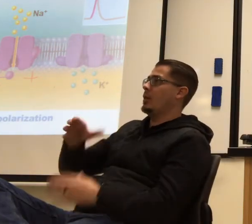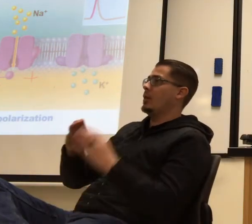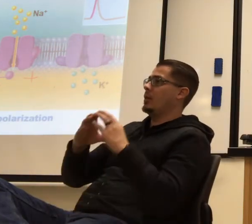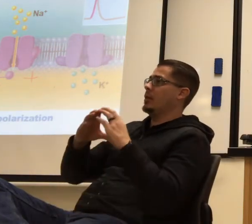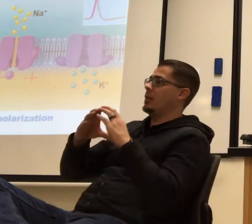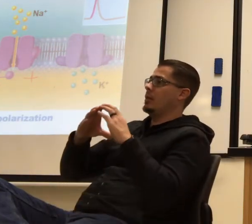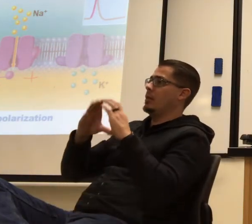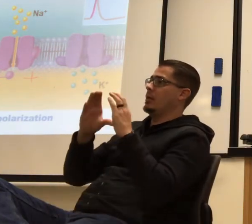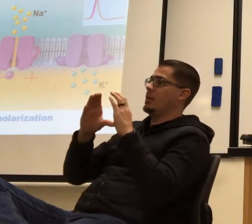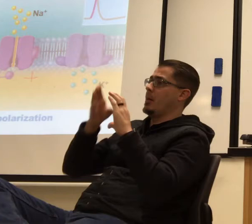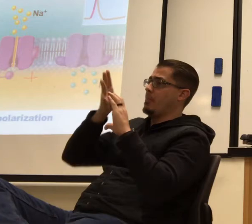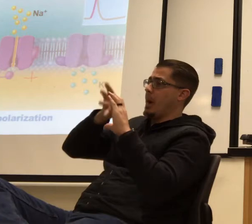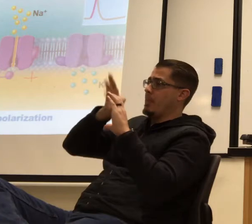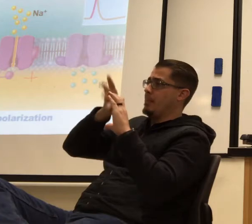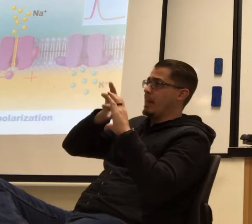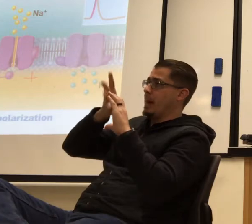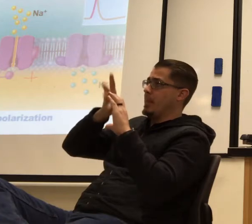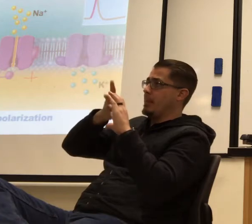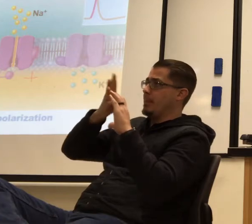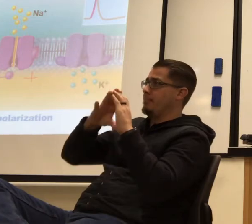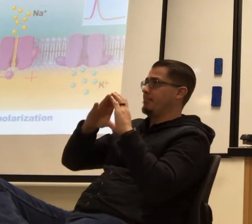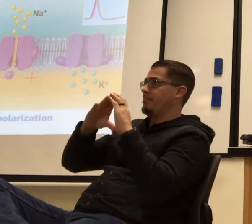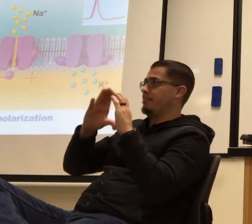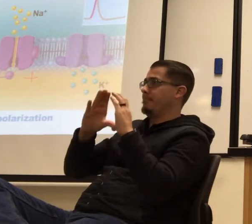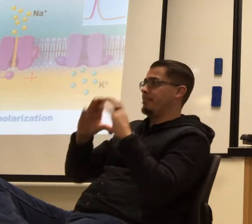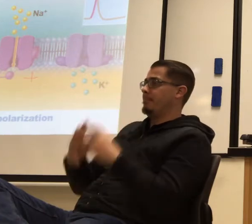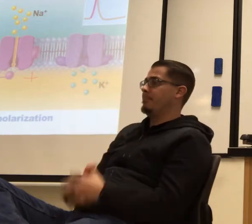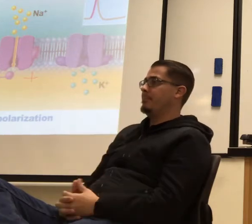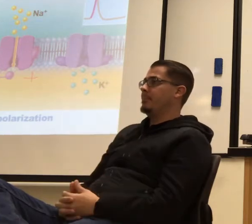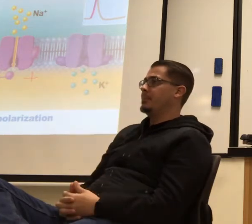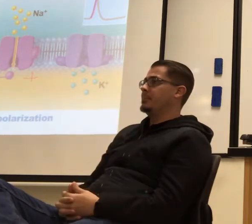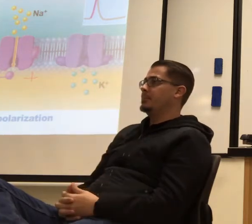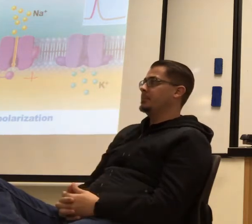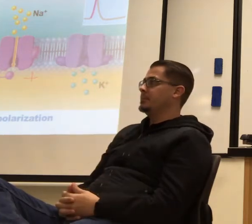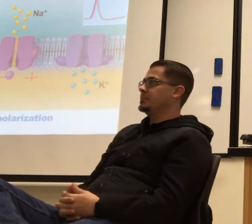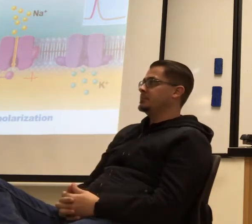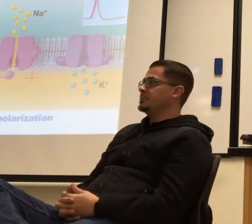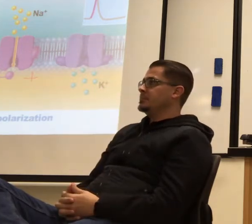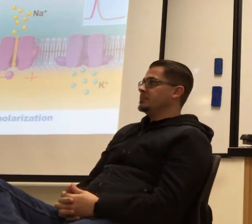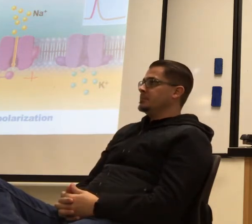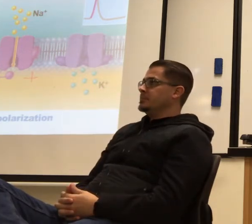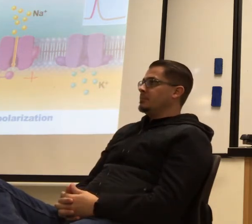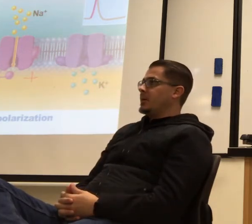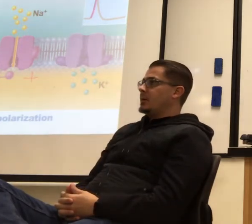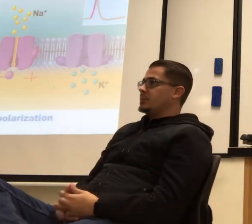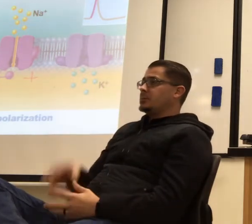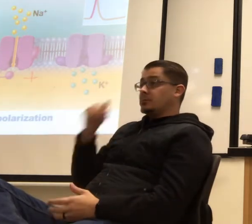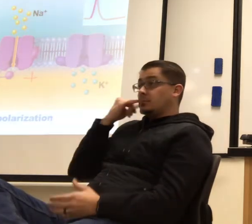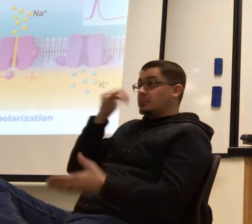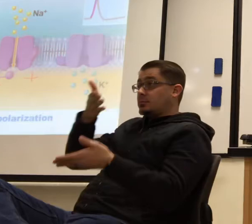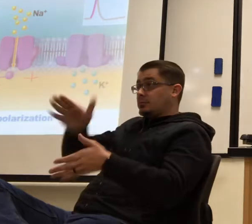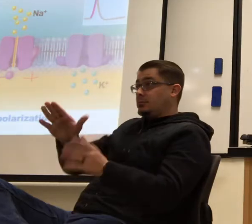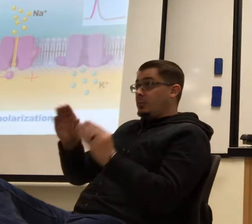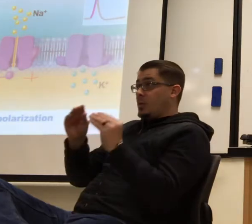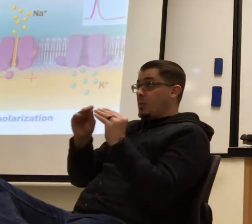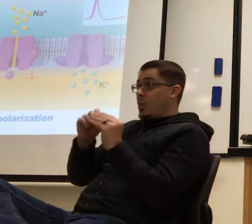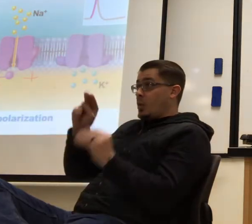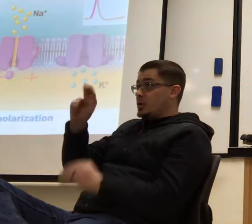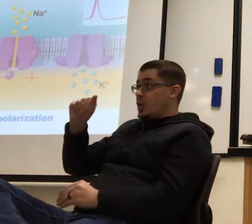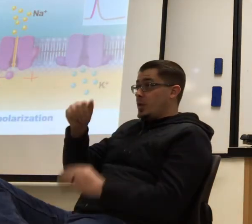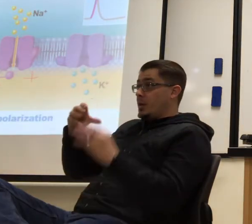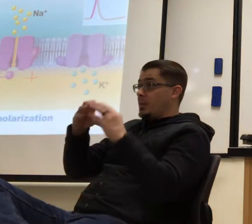Increased sodium influx. Well, if you're allowing more sodium in,